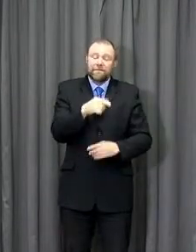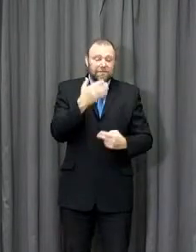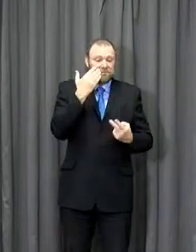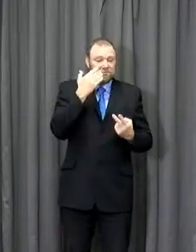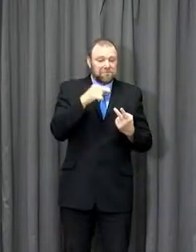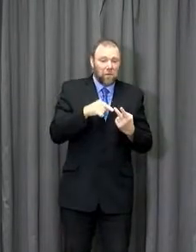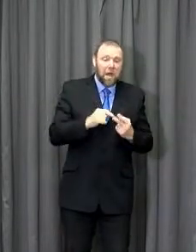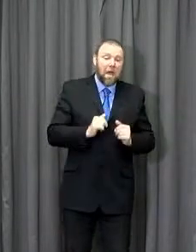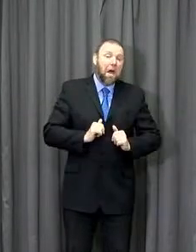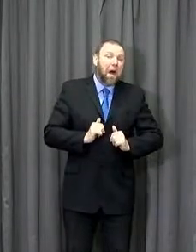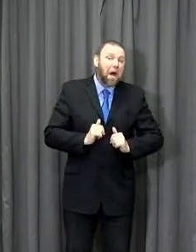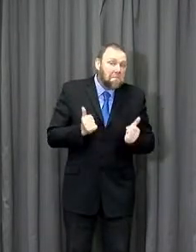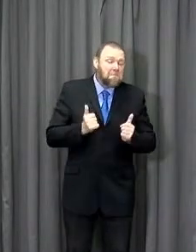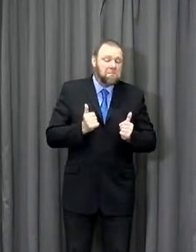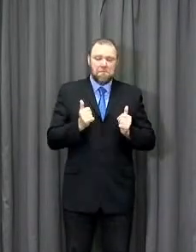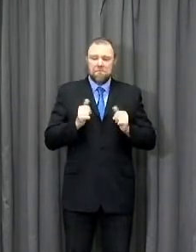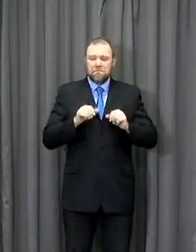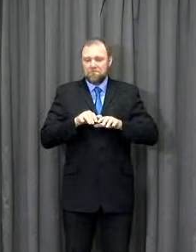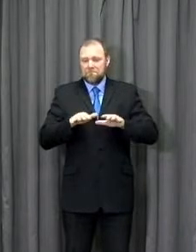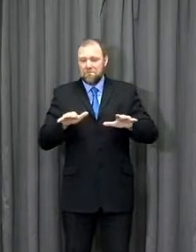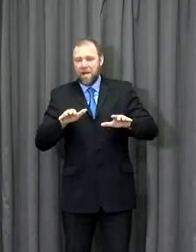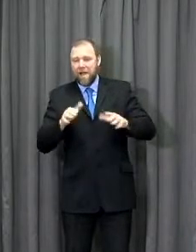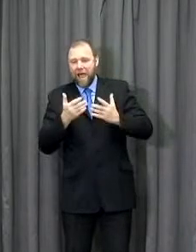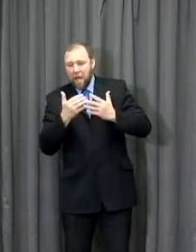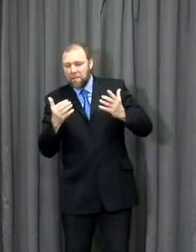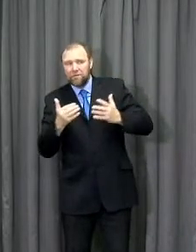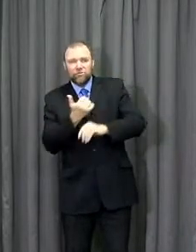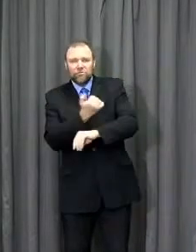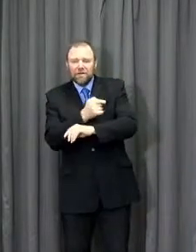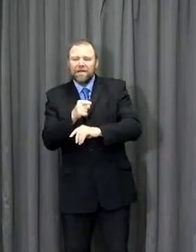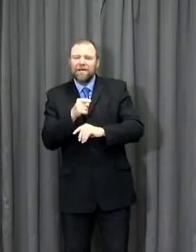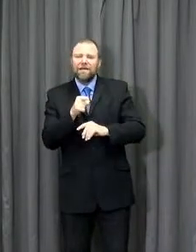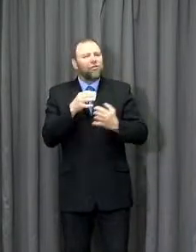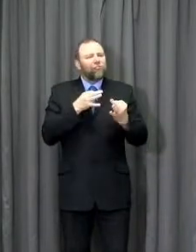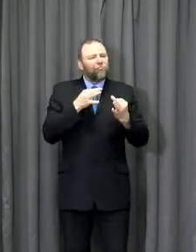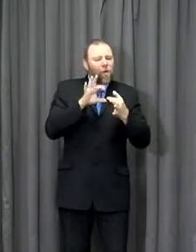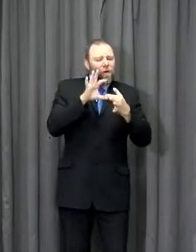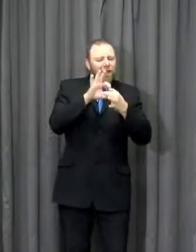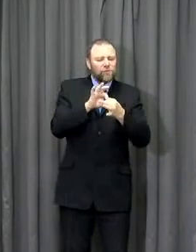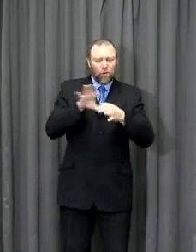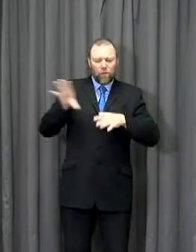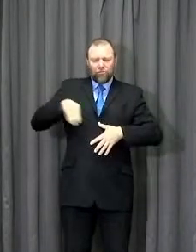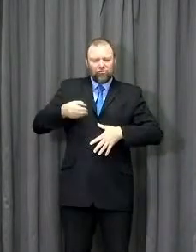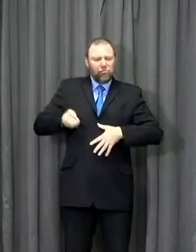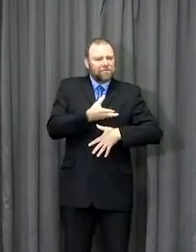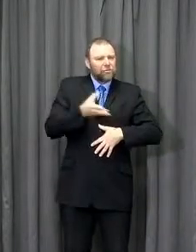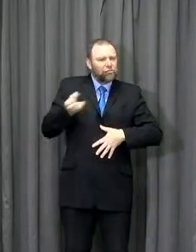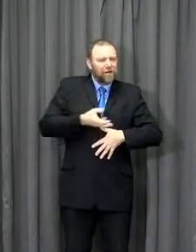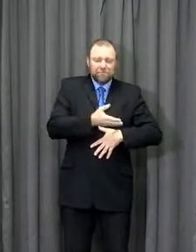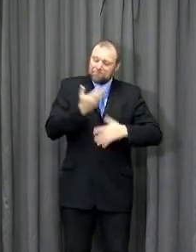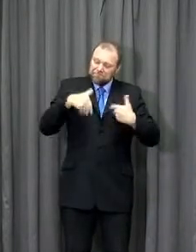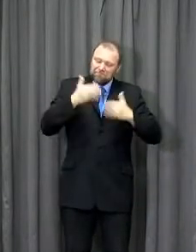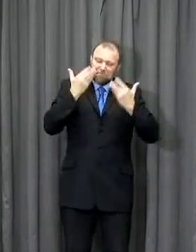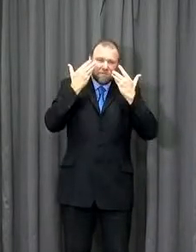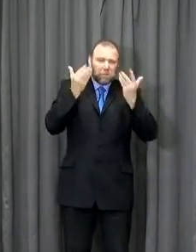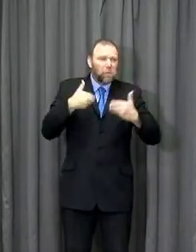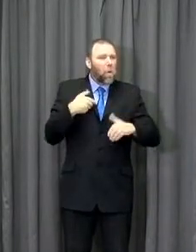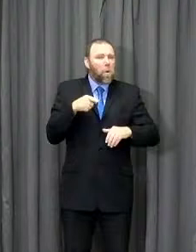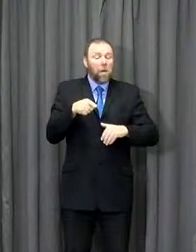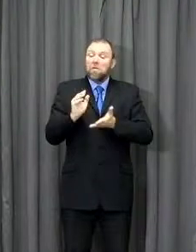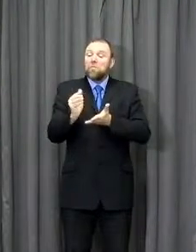field, its role in preventing onward transmission needs to be resolved, and how long it confers protective